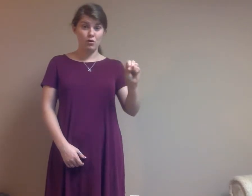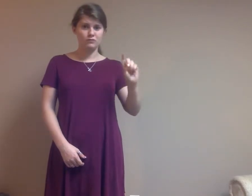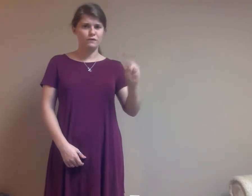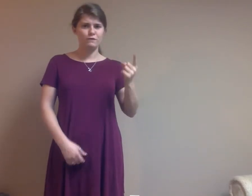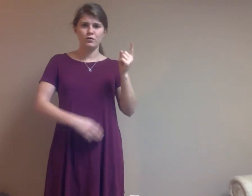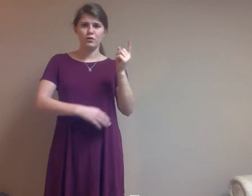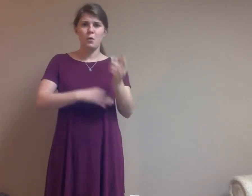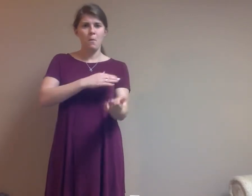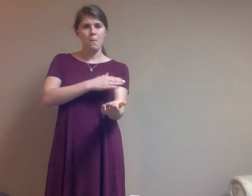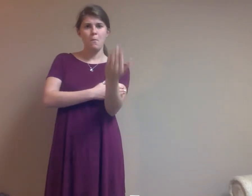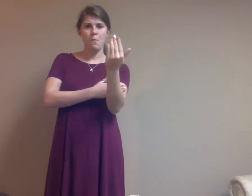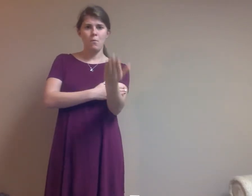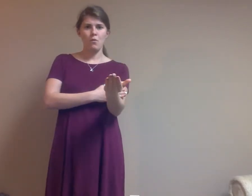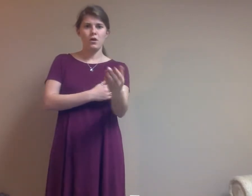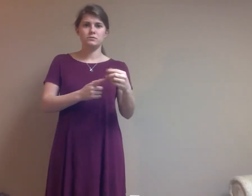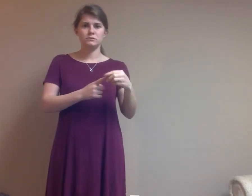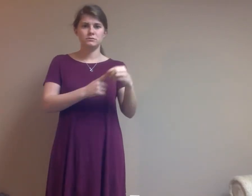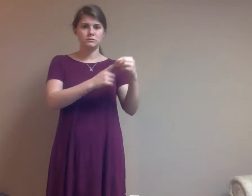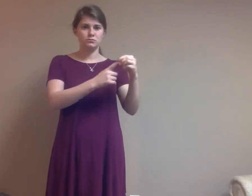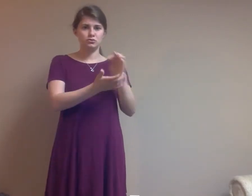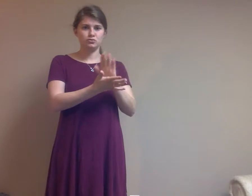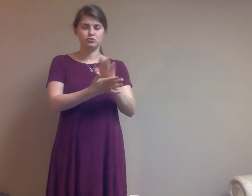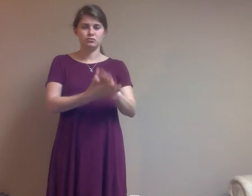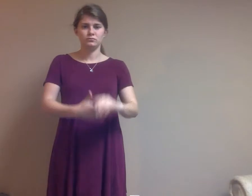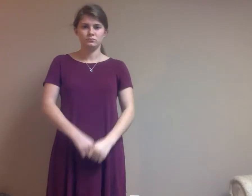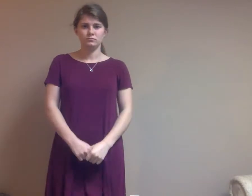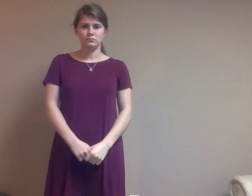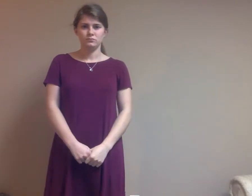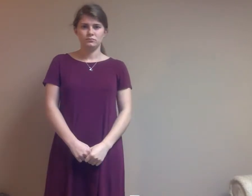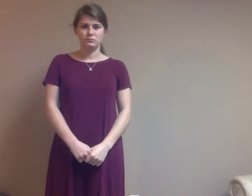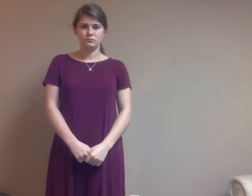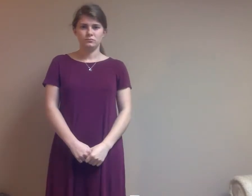Good. So I kept rolling around in my bed. I cried the first night.